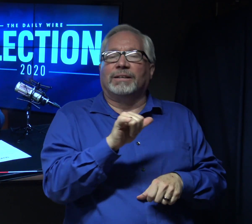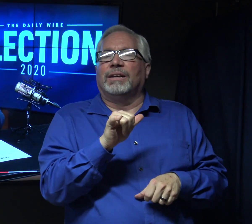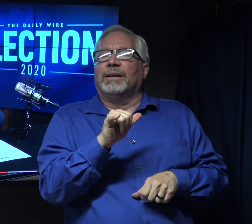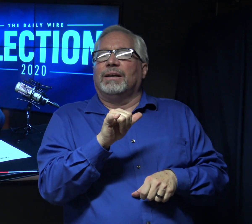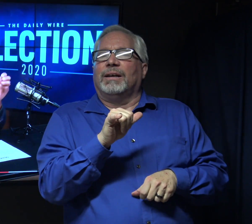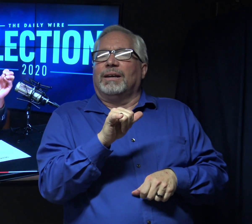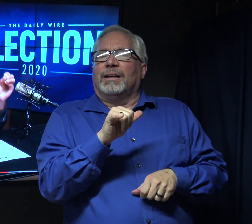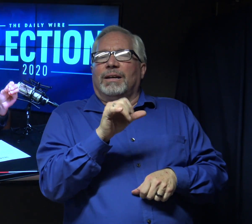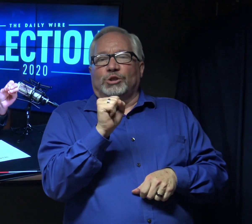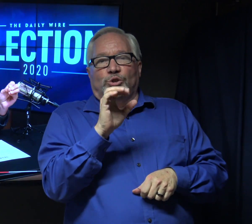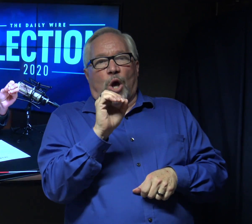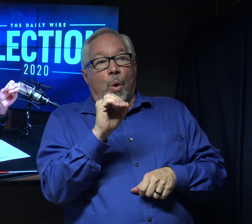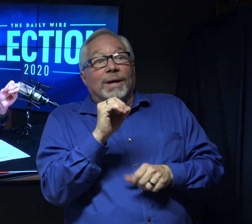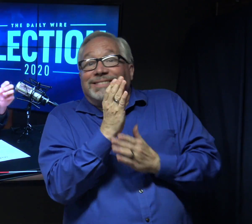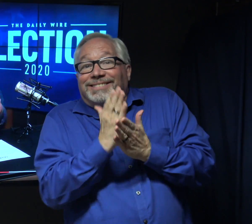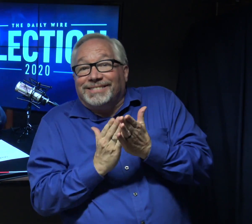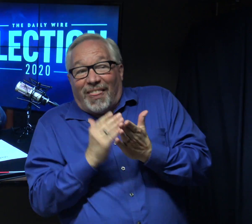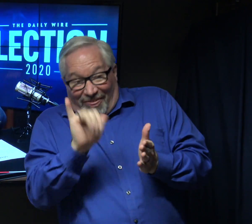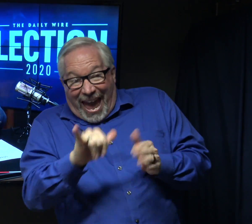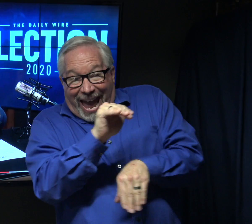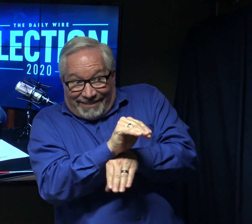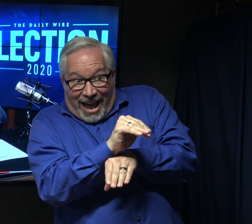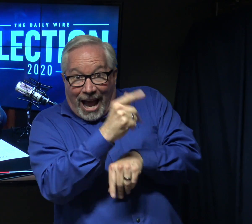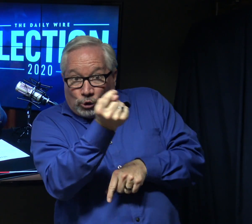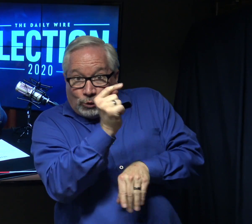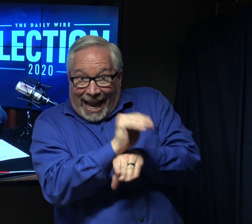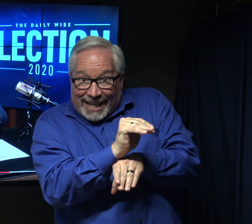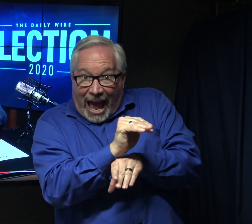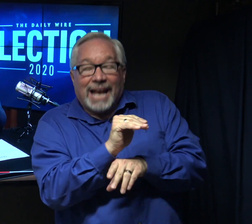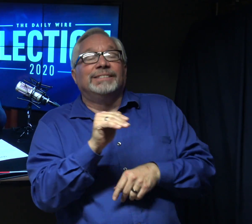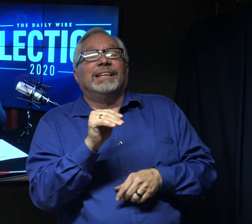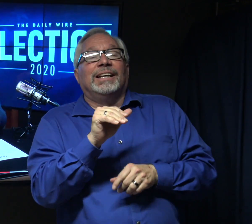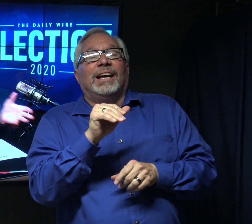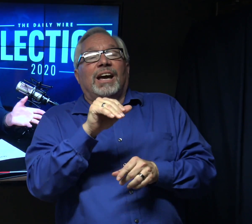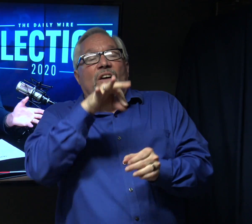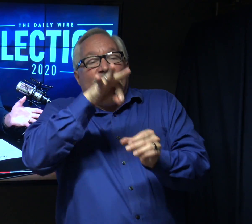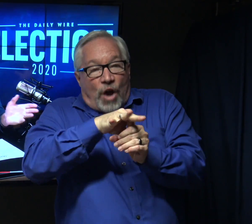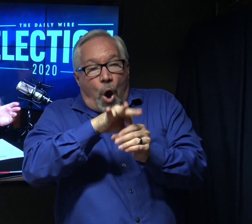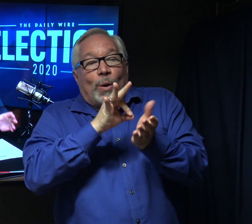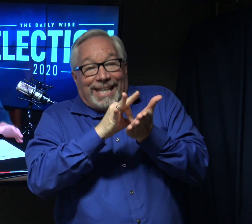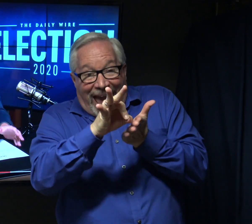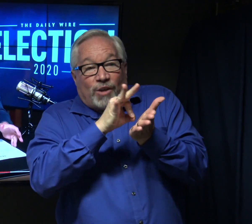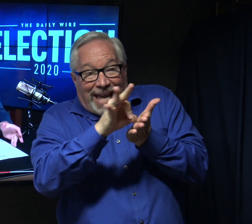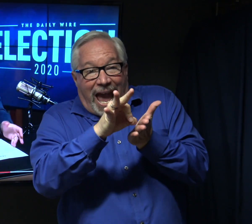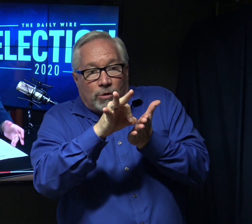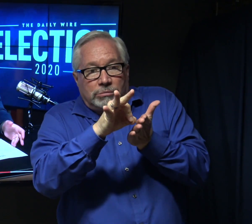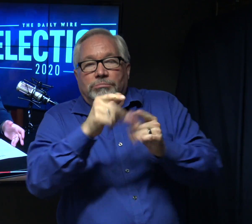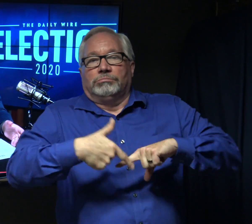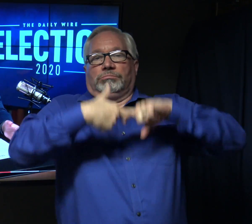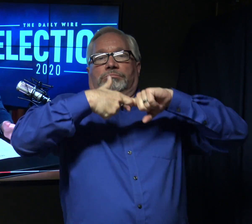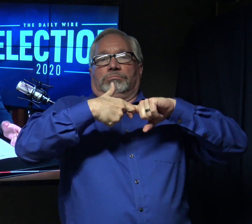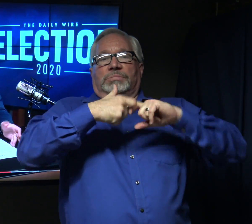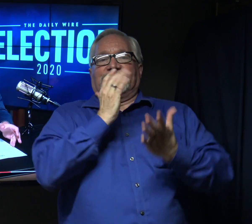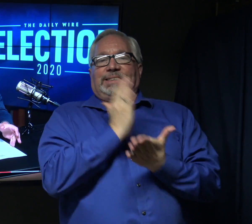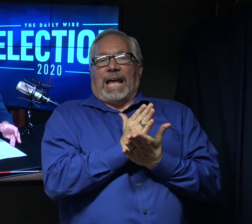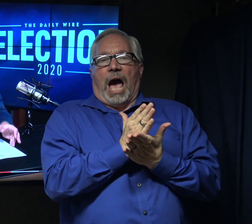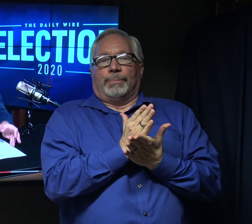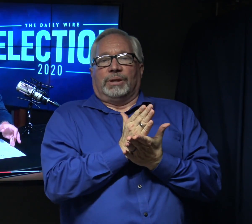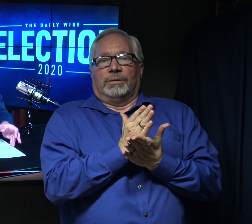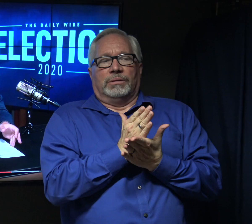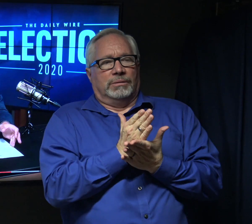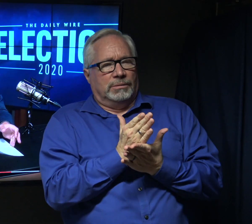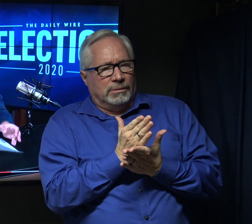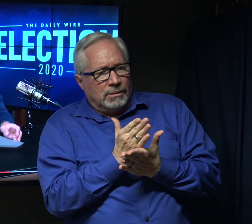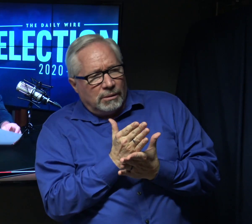on election night in certain hotly contested precincts did vote counting just stop? In some places it stopped for days.